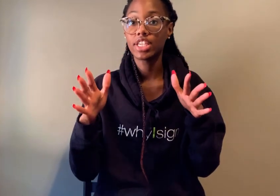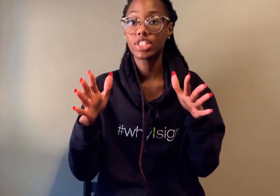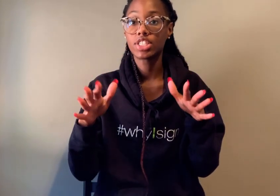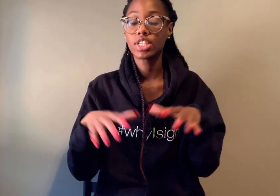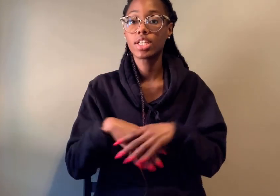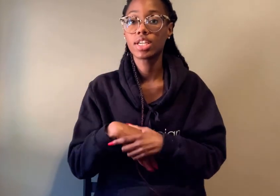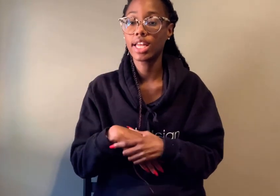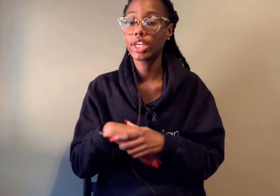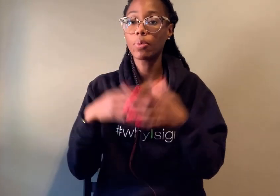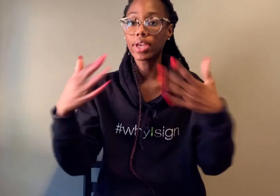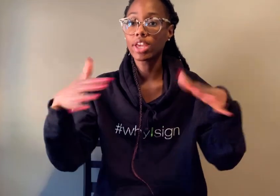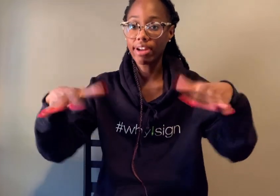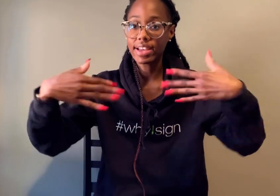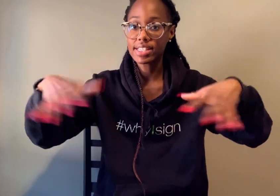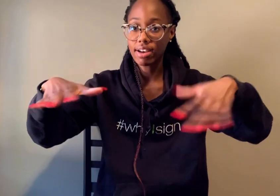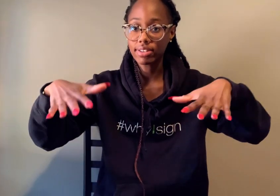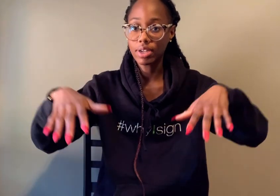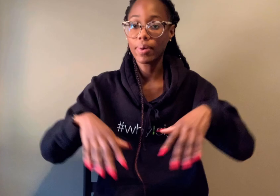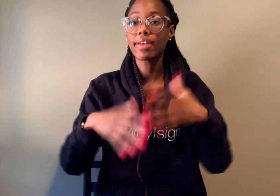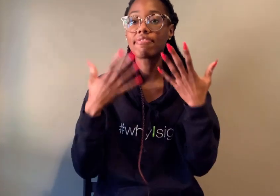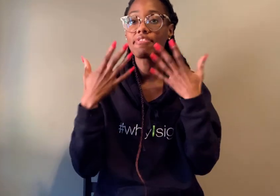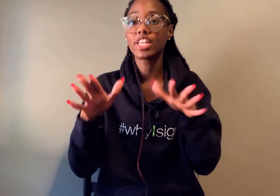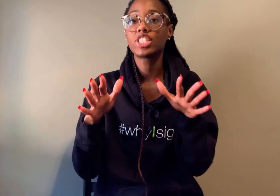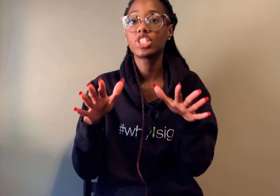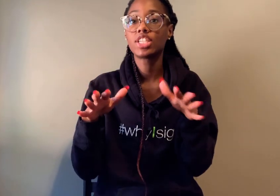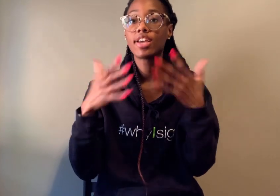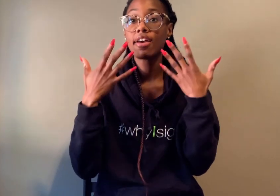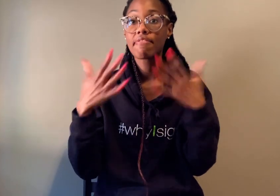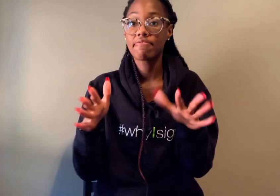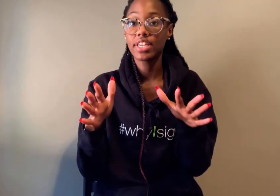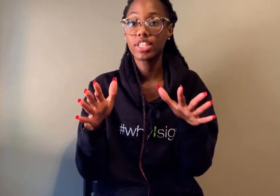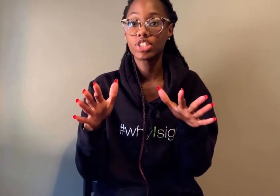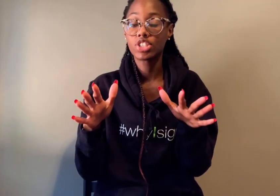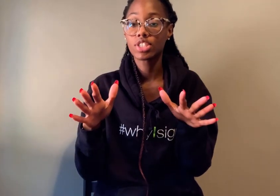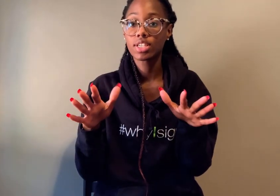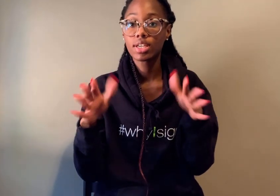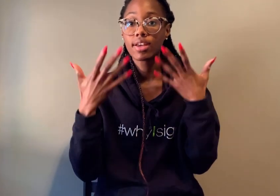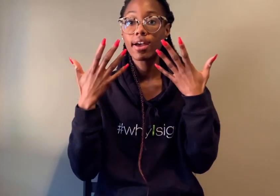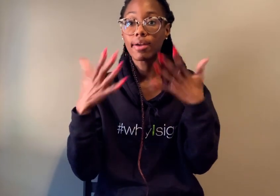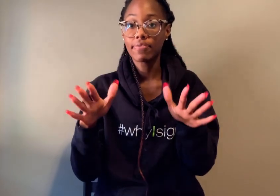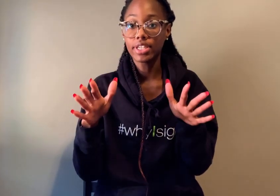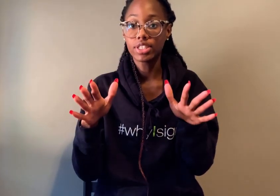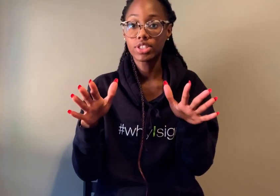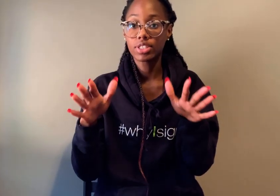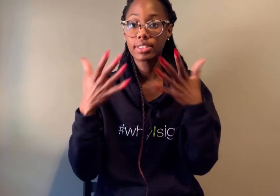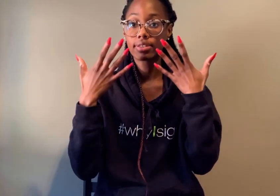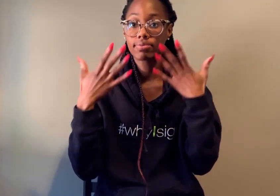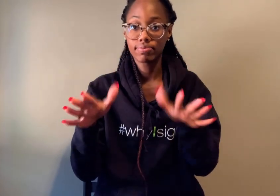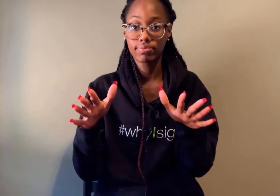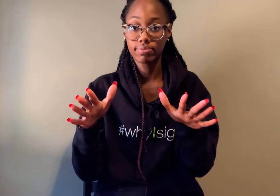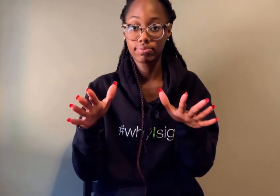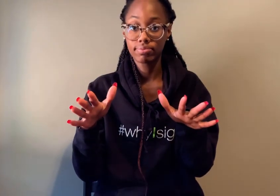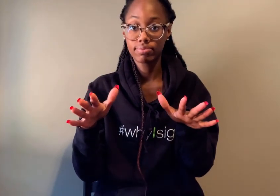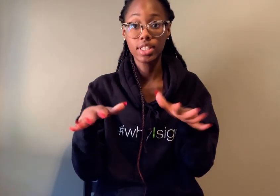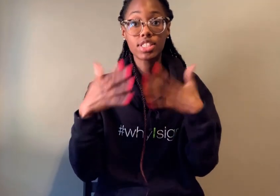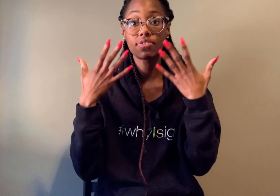finished. Like you're wringing your hands out, they're wet, finished. I'm finished. This is